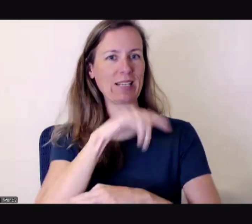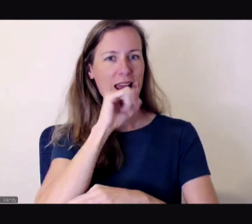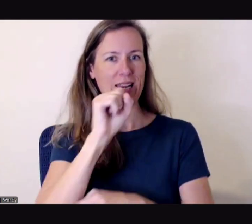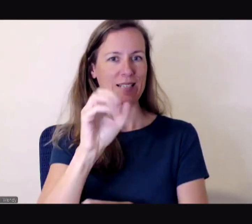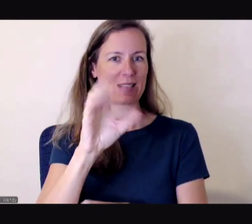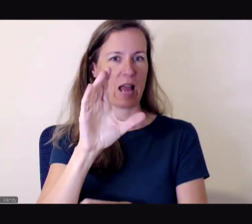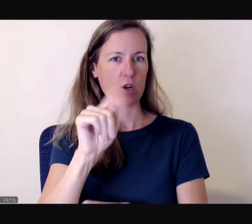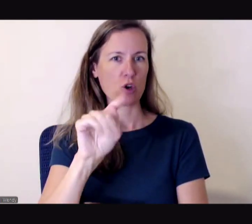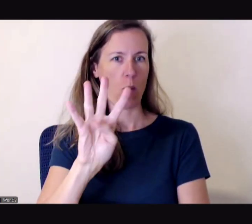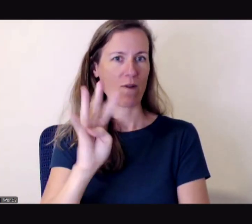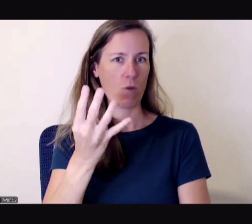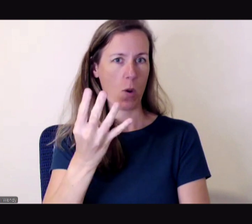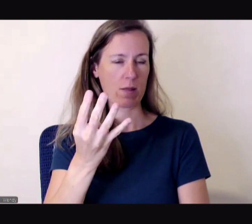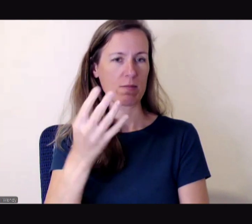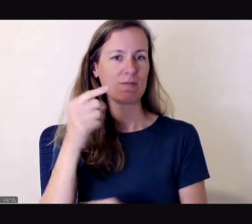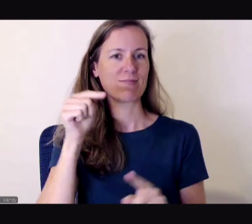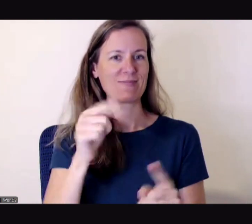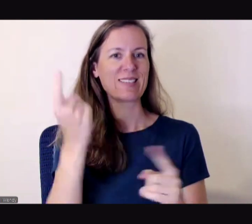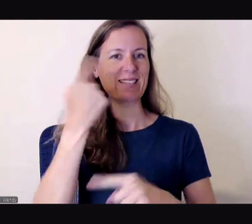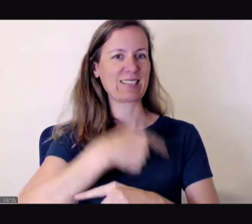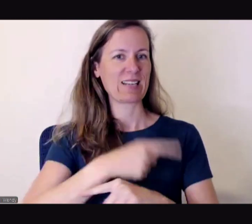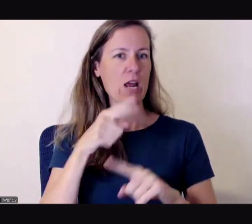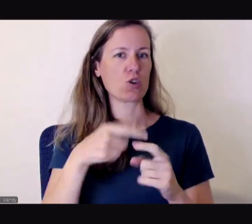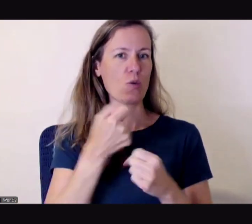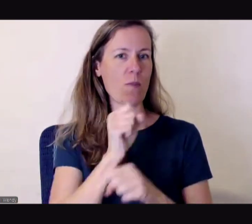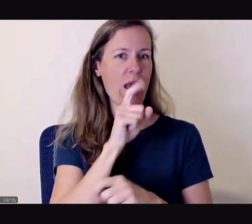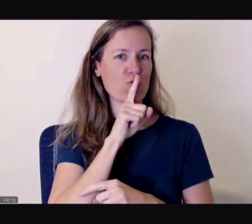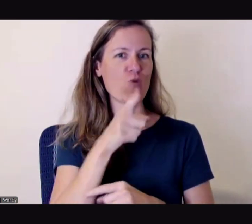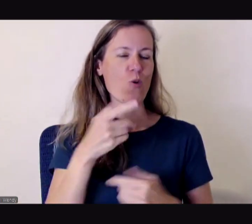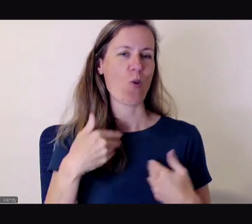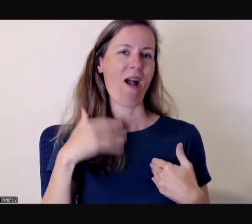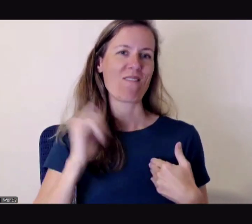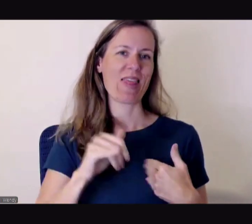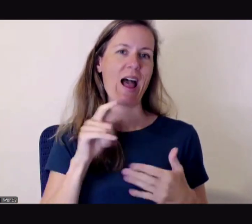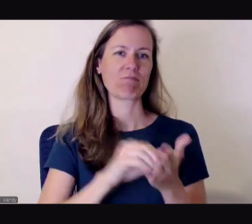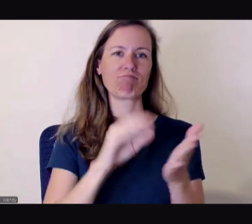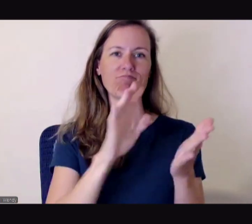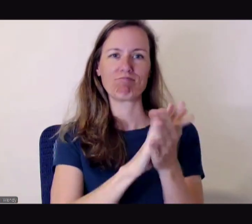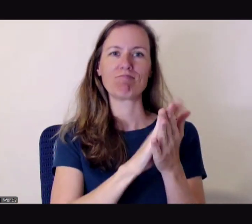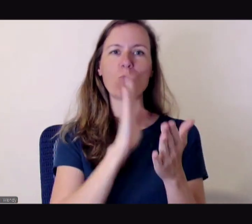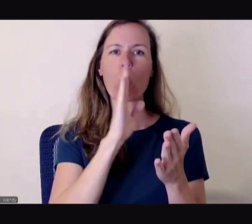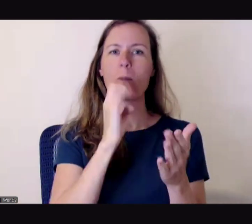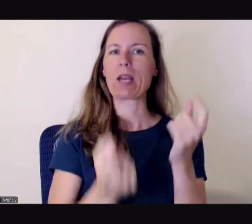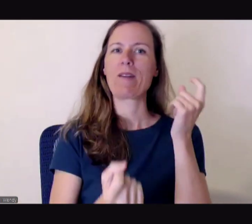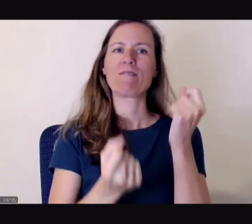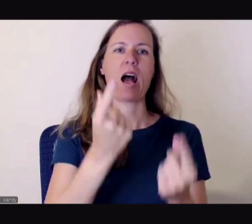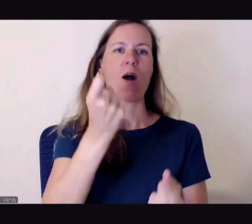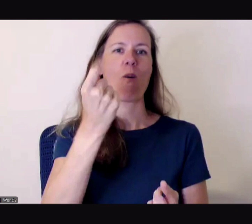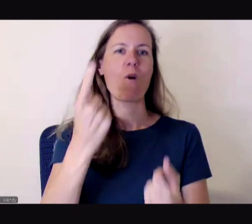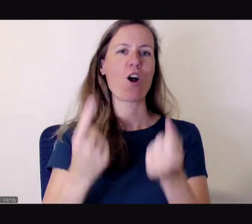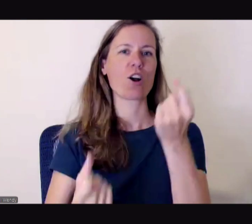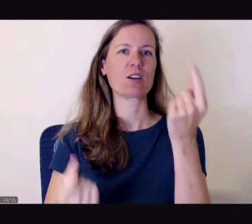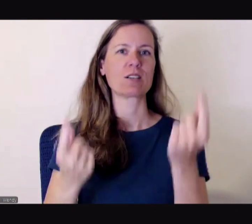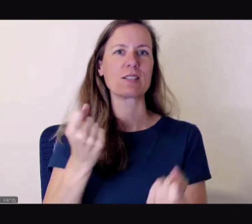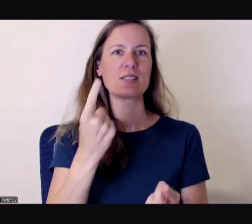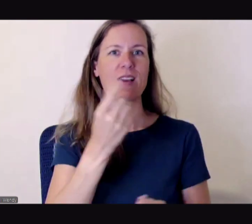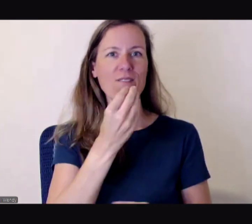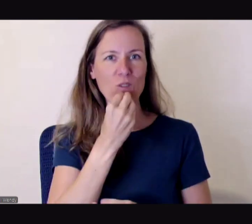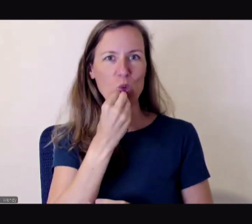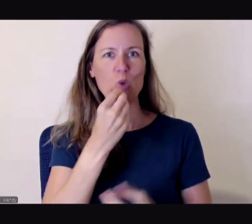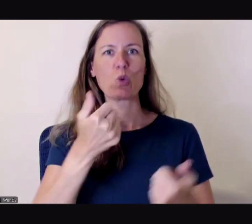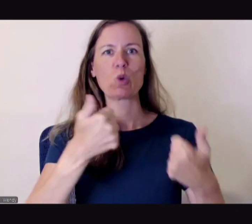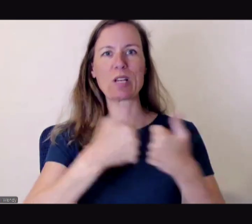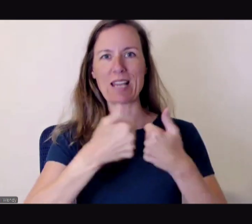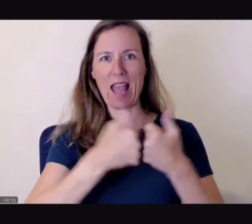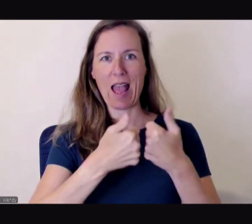day to make sure you have on your calendar. There will be fireworks, there will be food, there will be games for